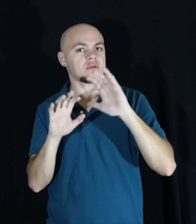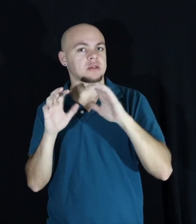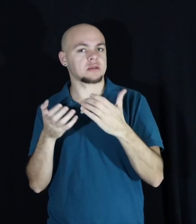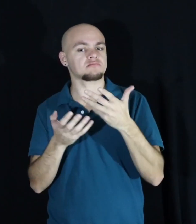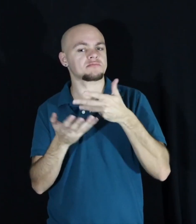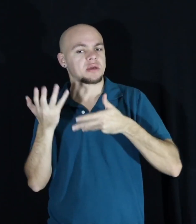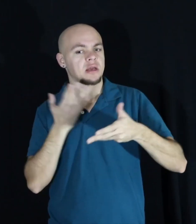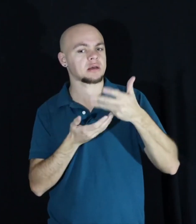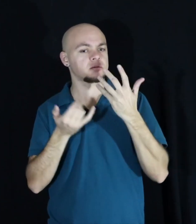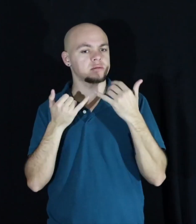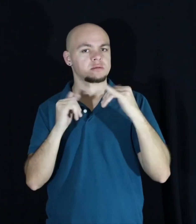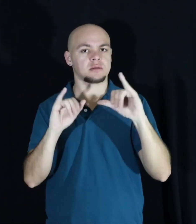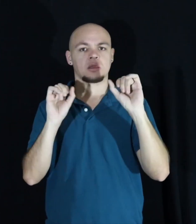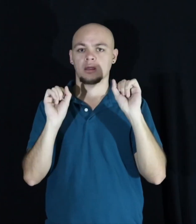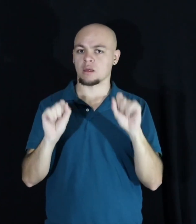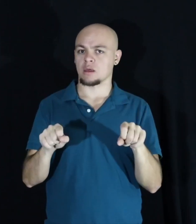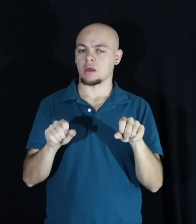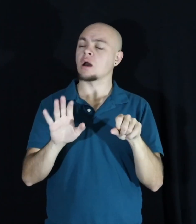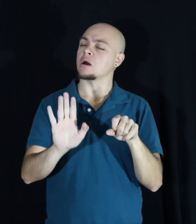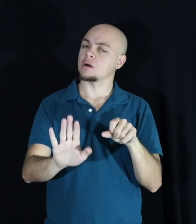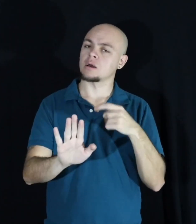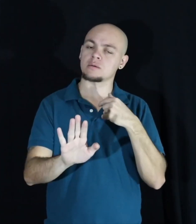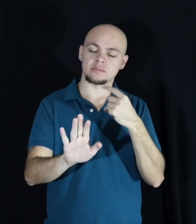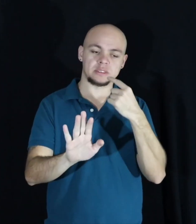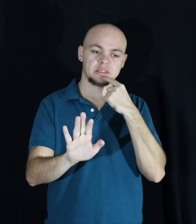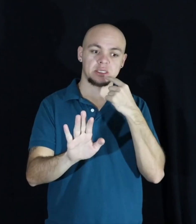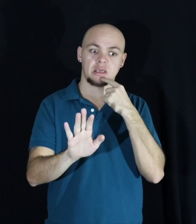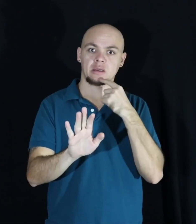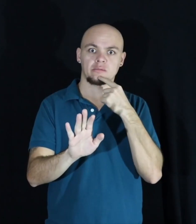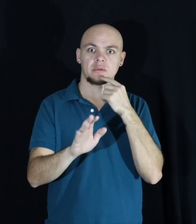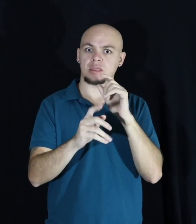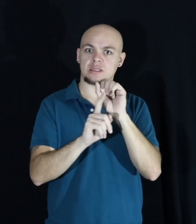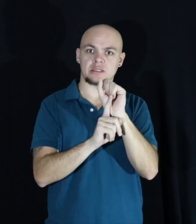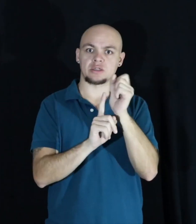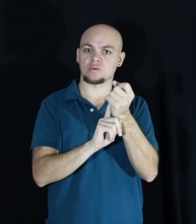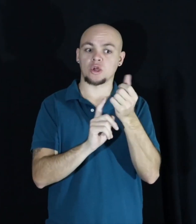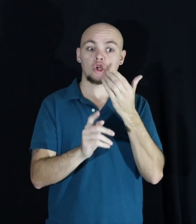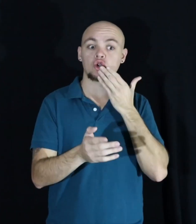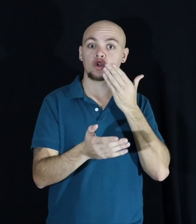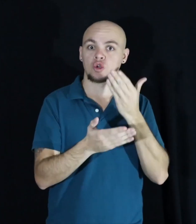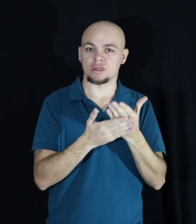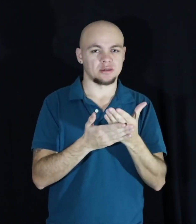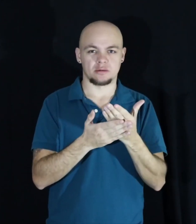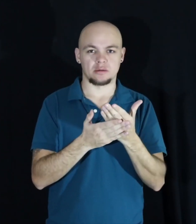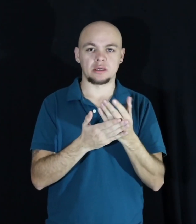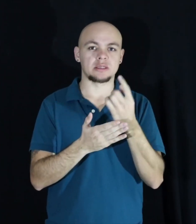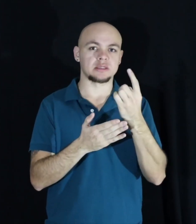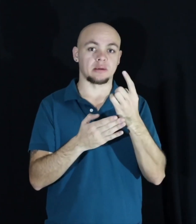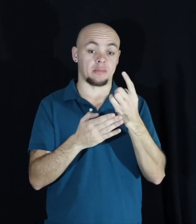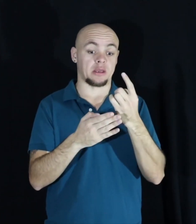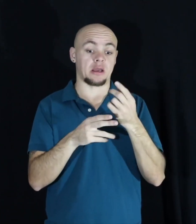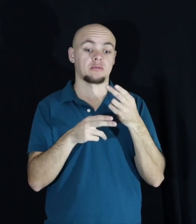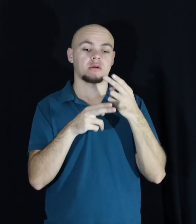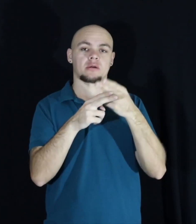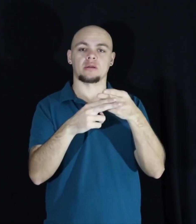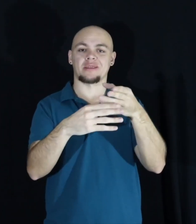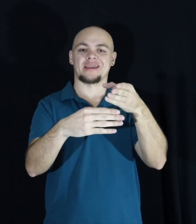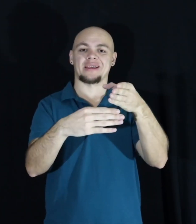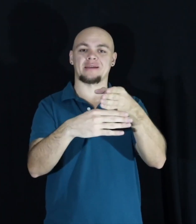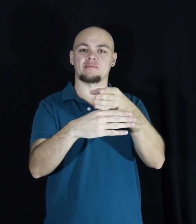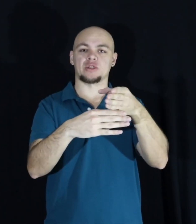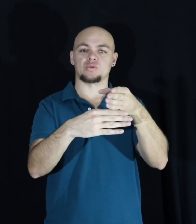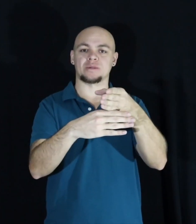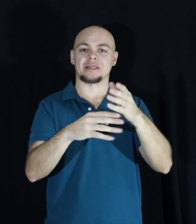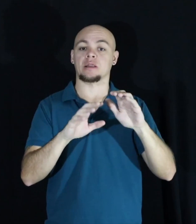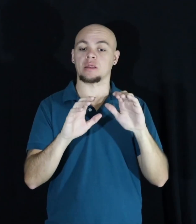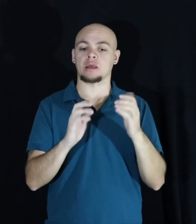them. Now, I'm not saying that the situation turned out good, but it became something that I would put in the space in between. The classes